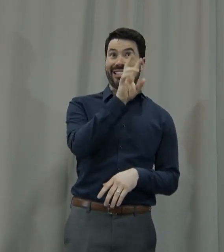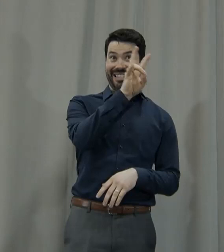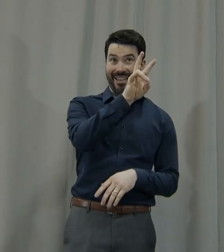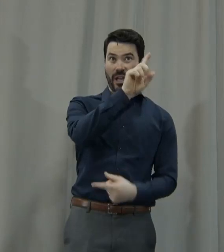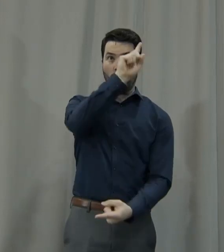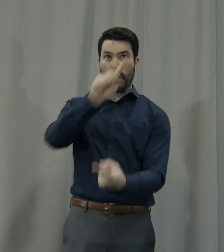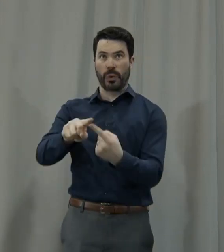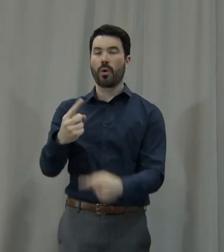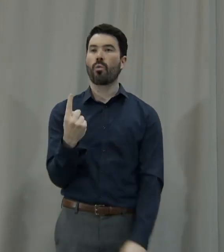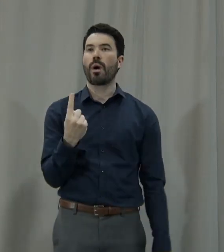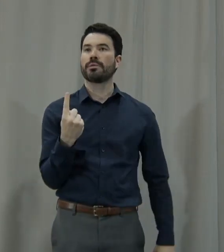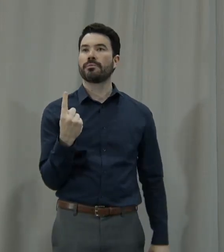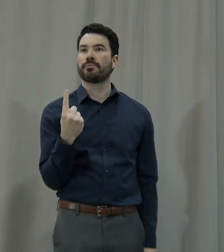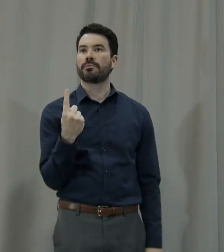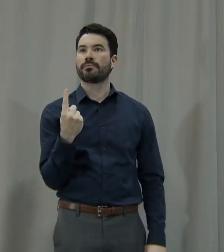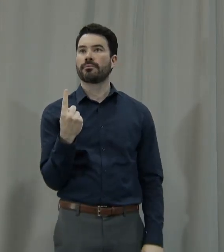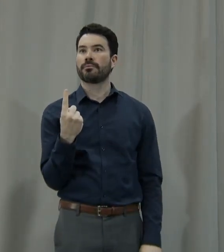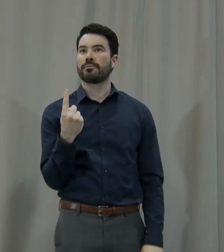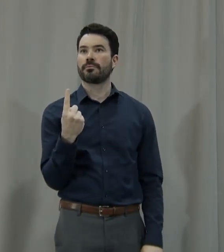1.